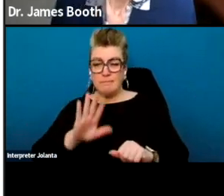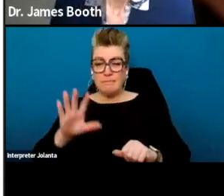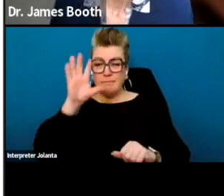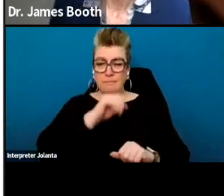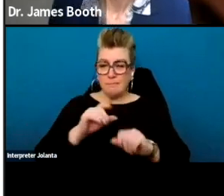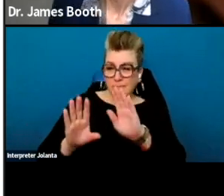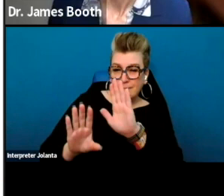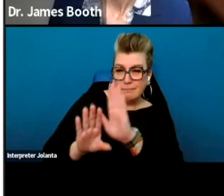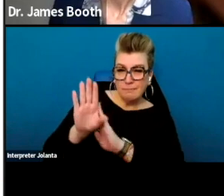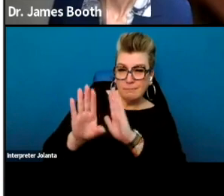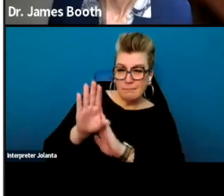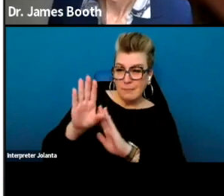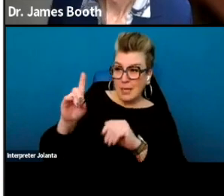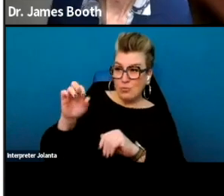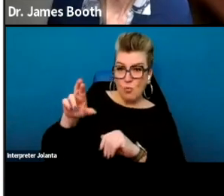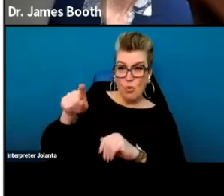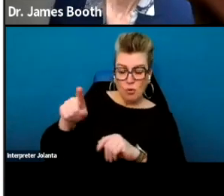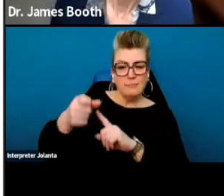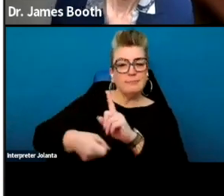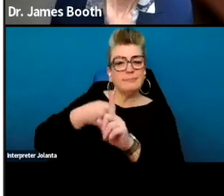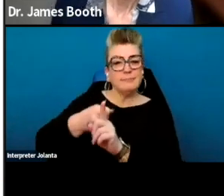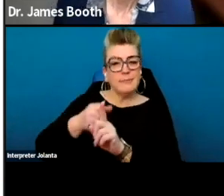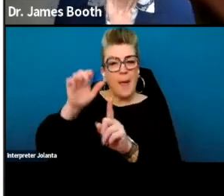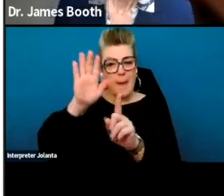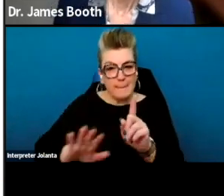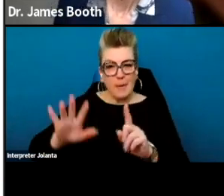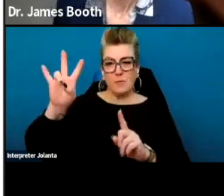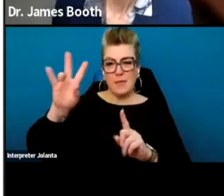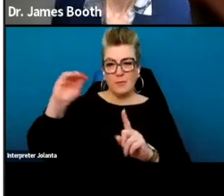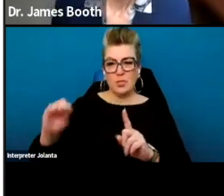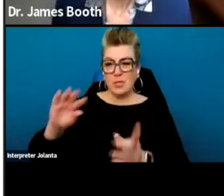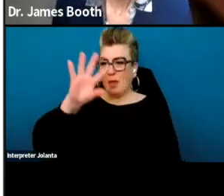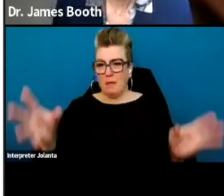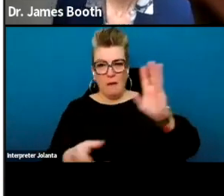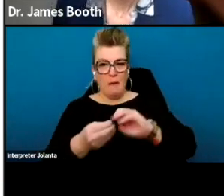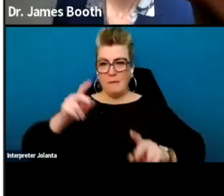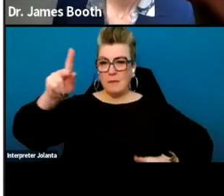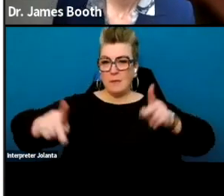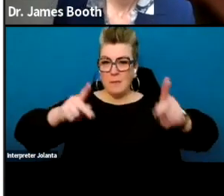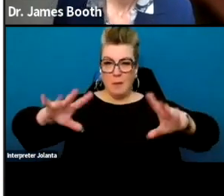about 7% of the population.